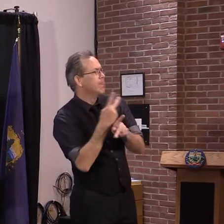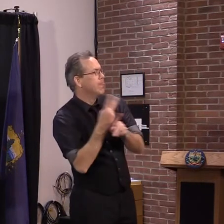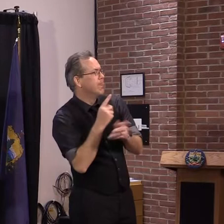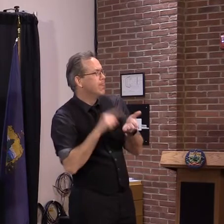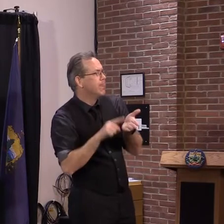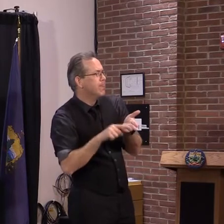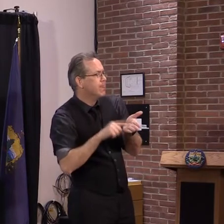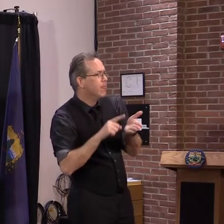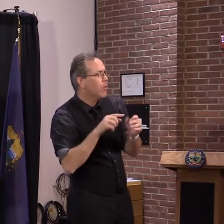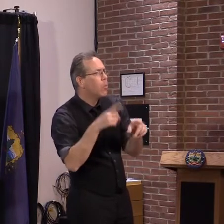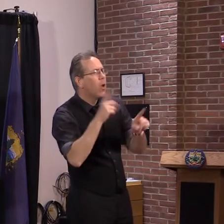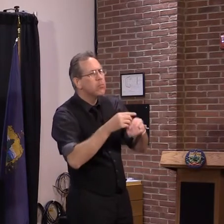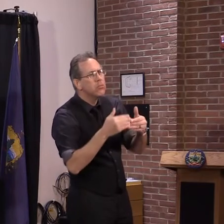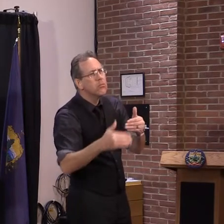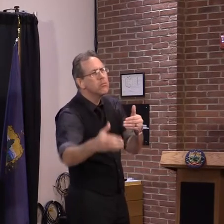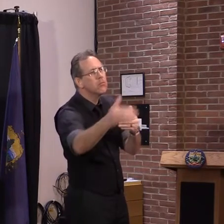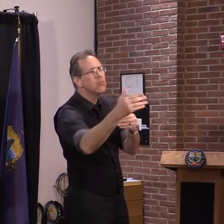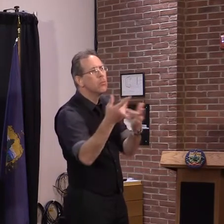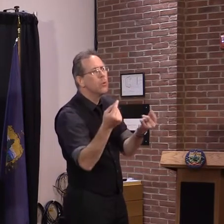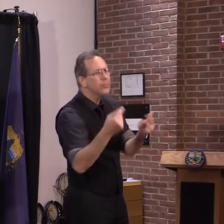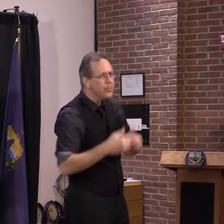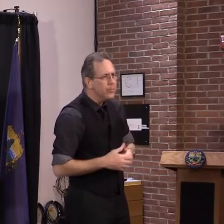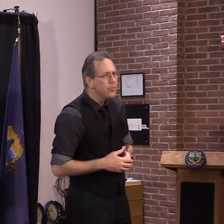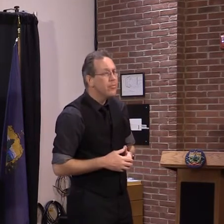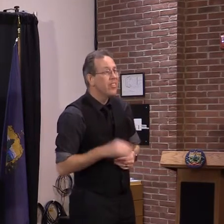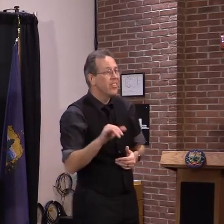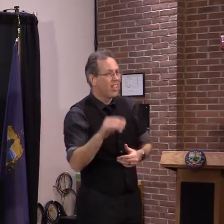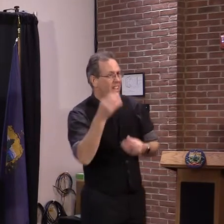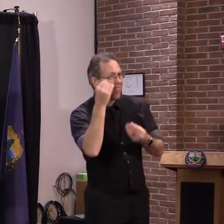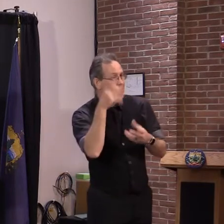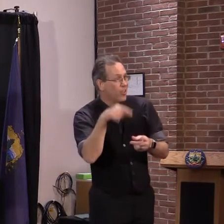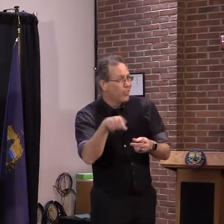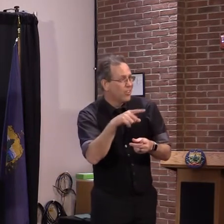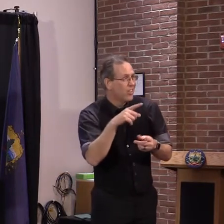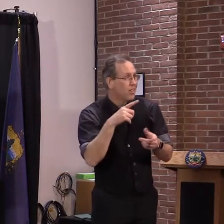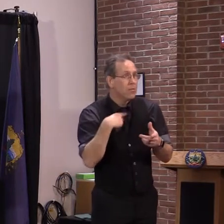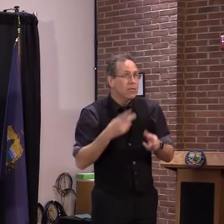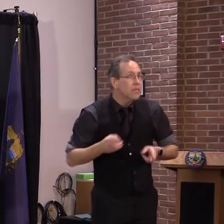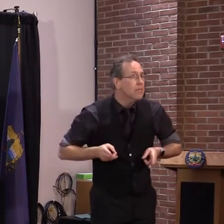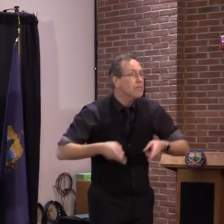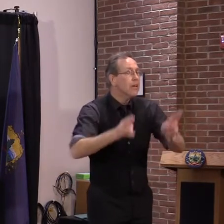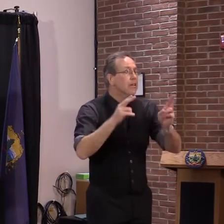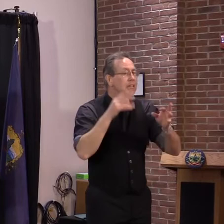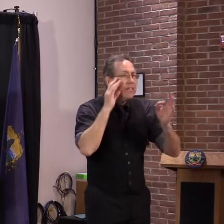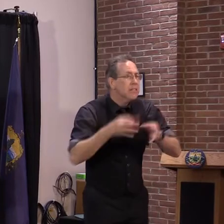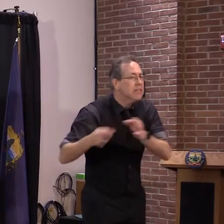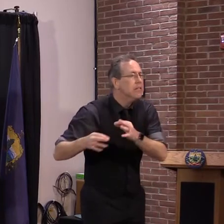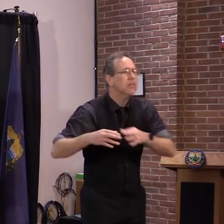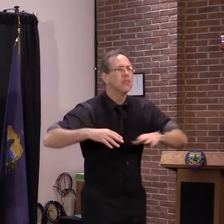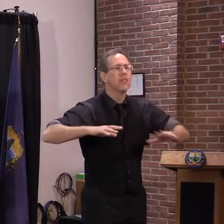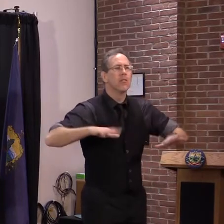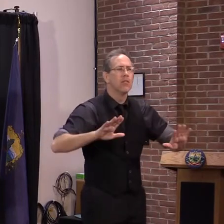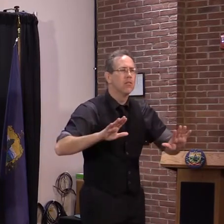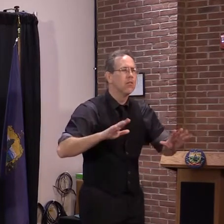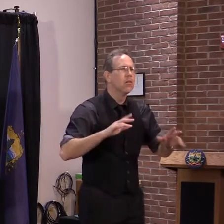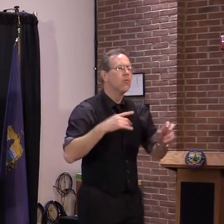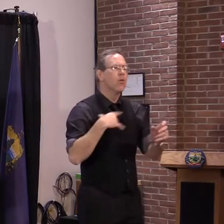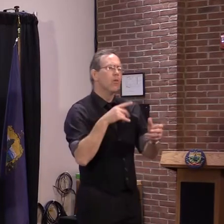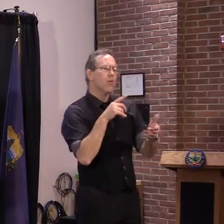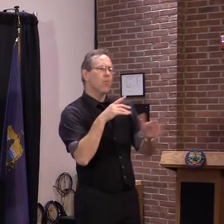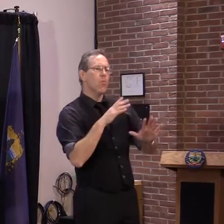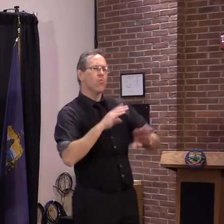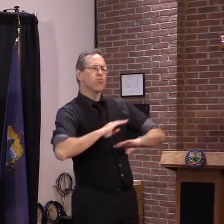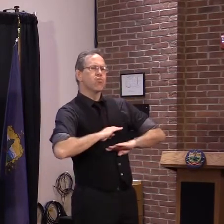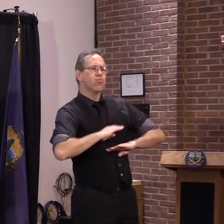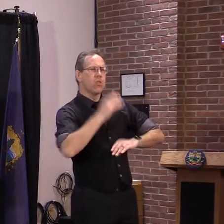urgent need based on that data. It was more reassuring that there was still a robust amount of efficacy. Now,